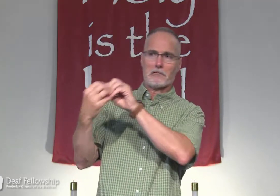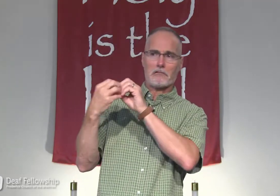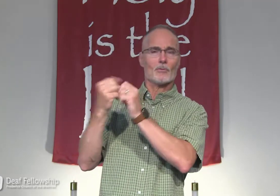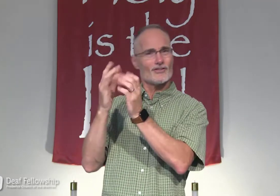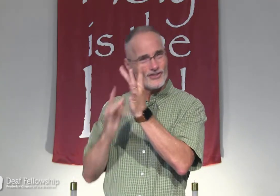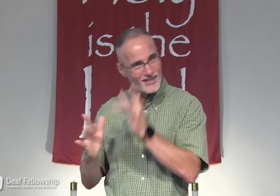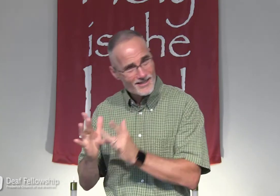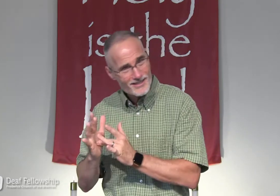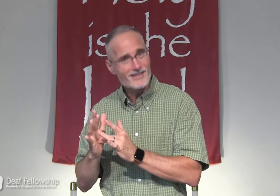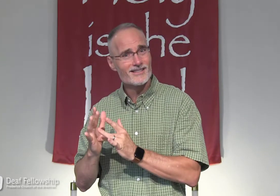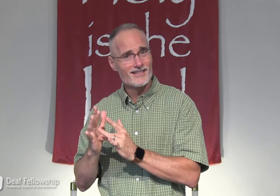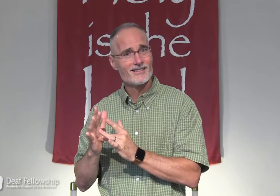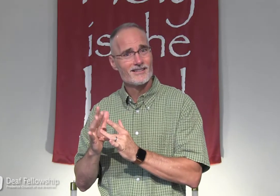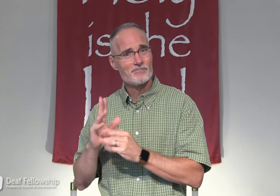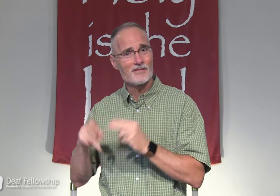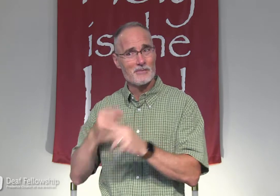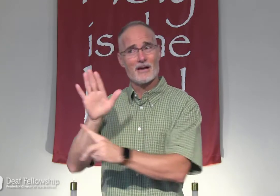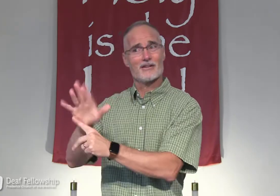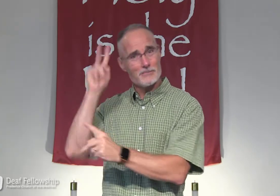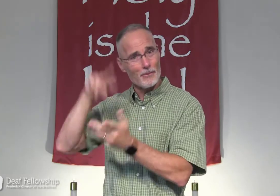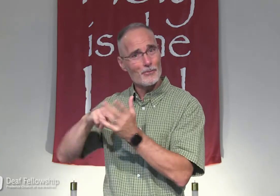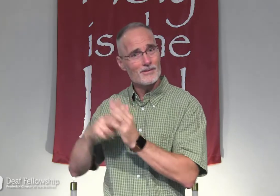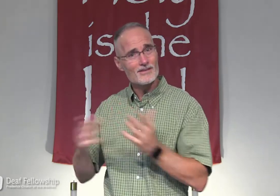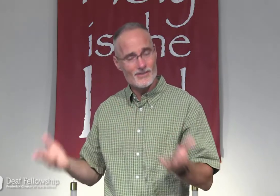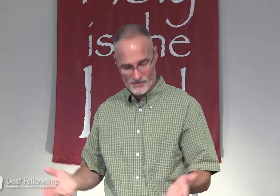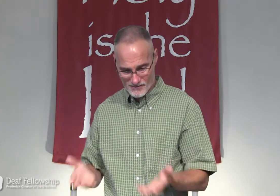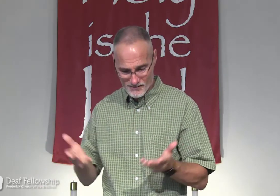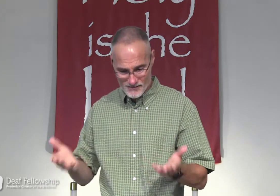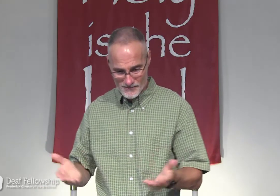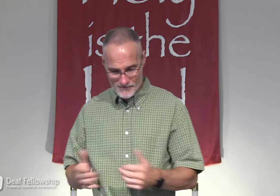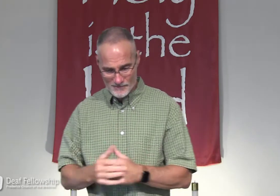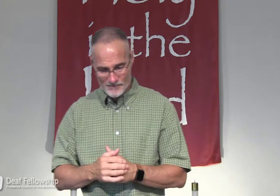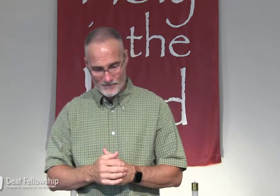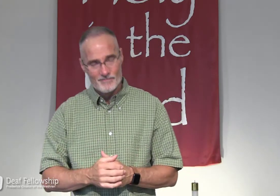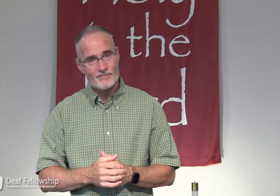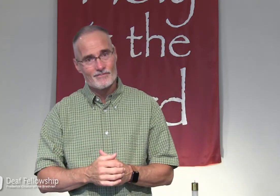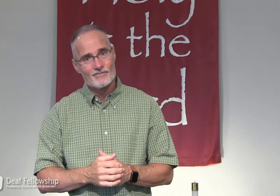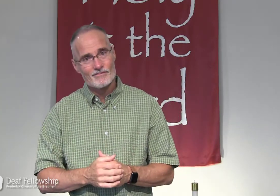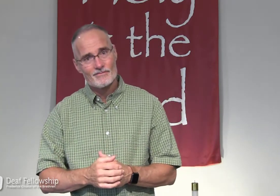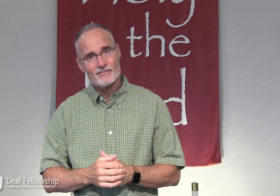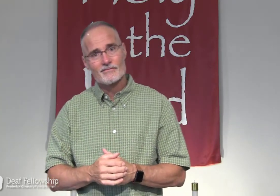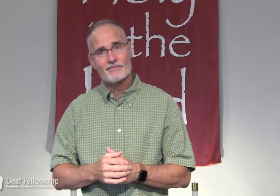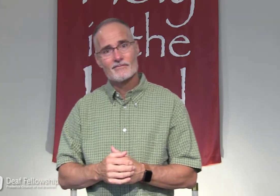Jesus' purpose here. Can you imagine? He argued with Jesus about his own purpose here.